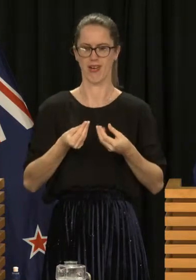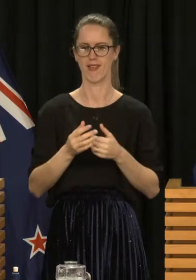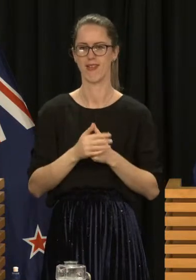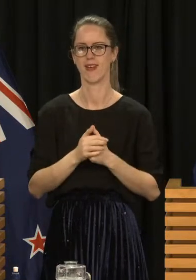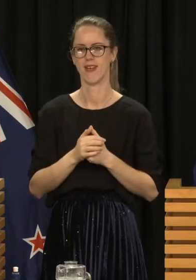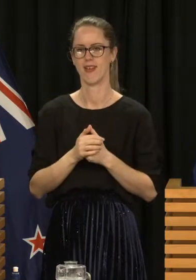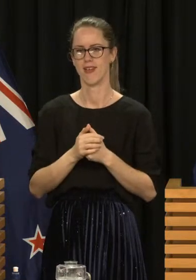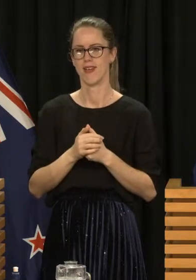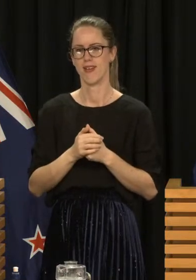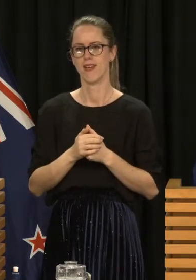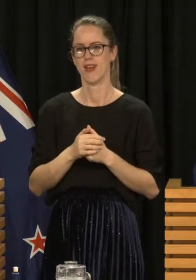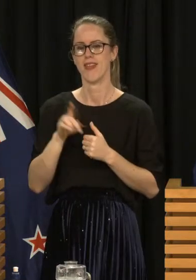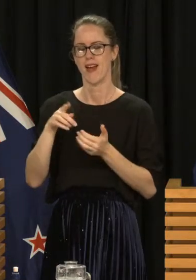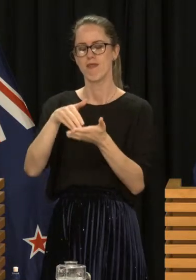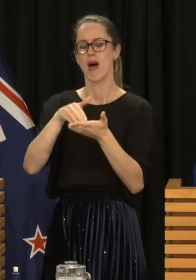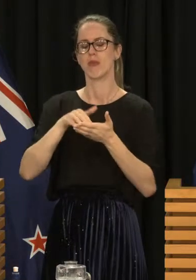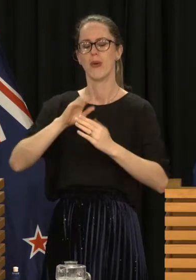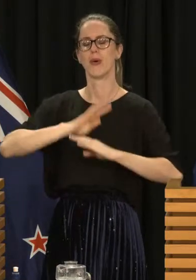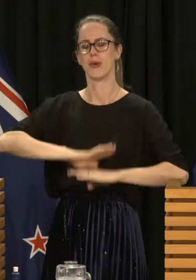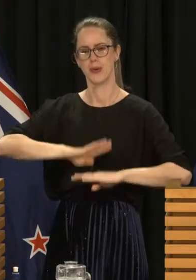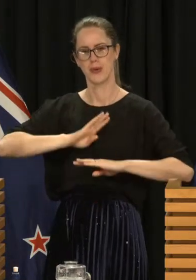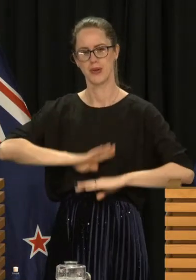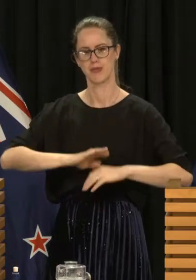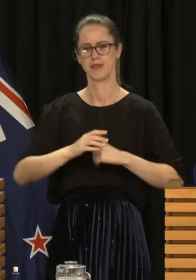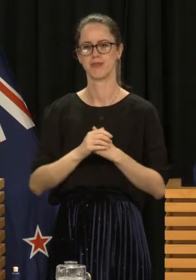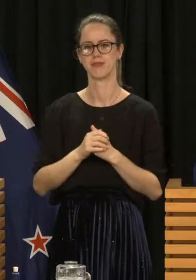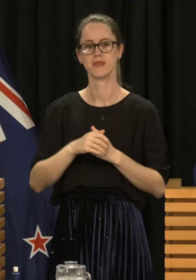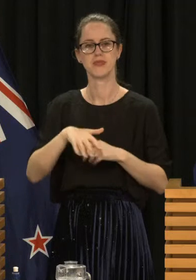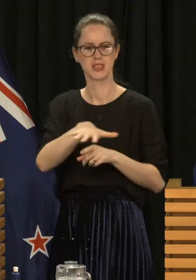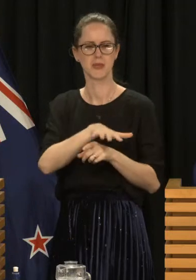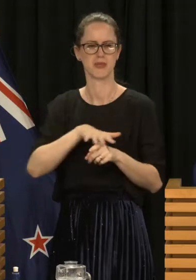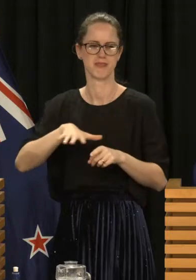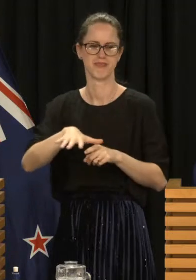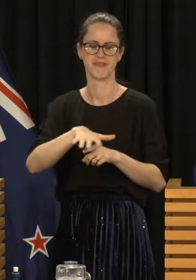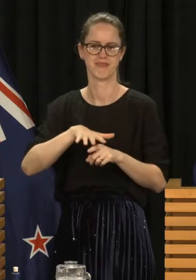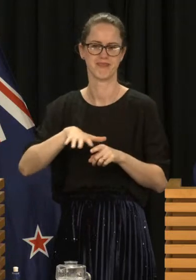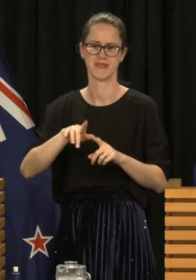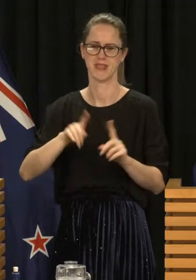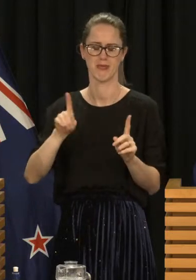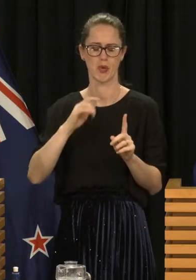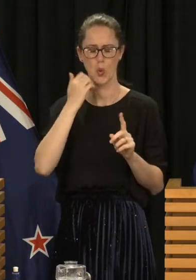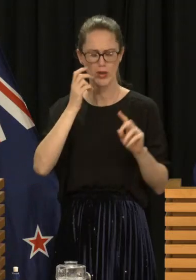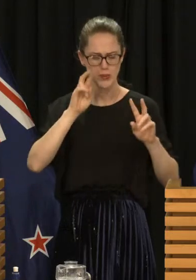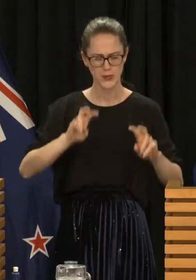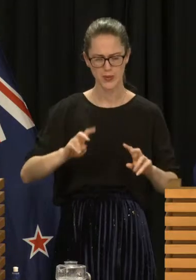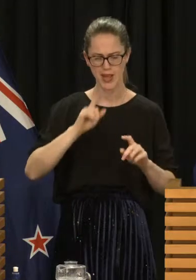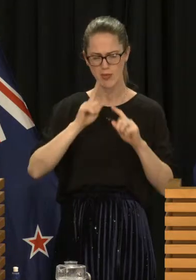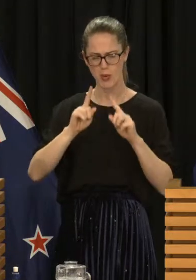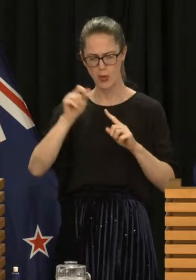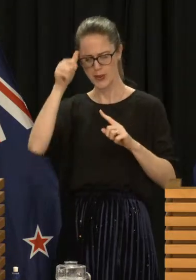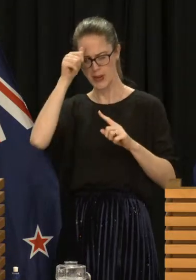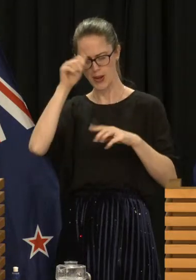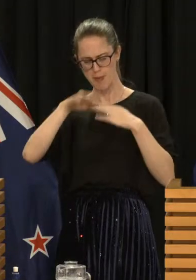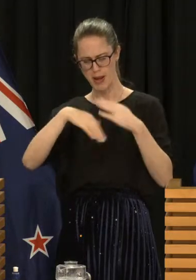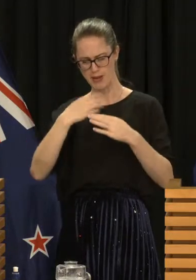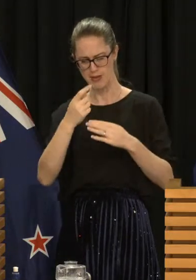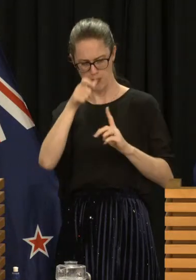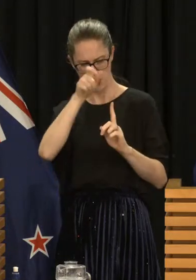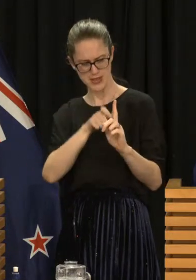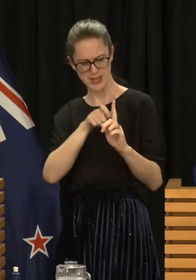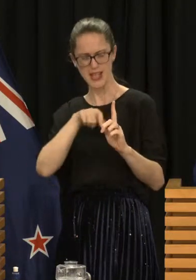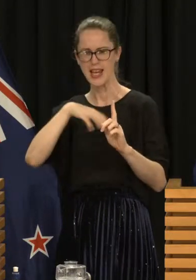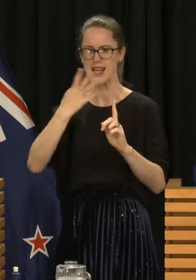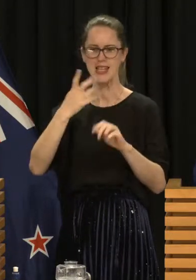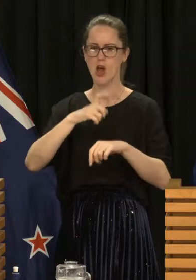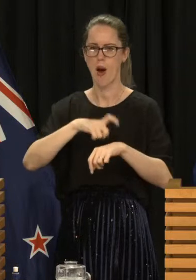so I think that's given us a greater level of comfort. So the circumstances, we always look at what we know about any individual case at